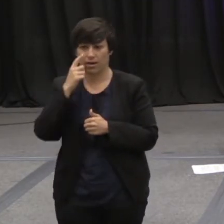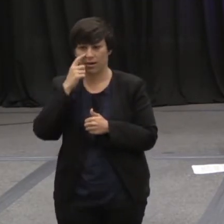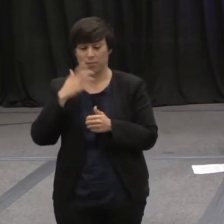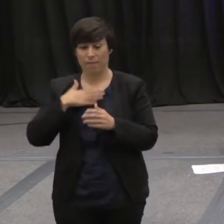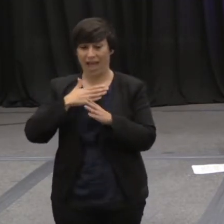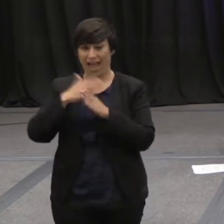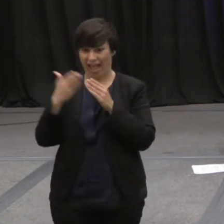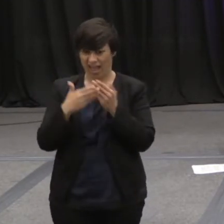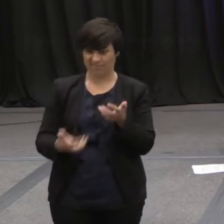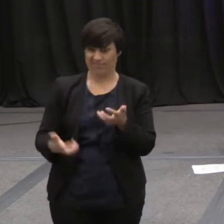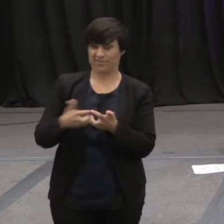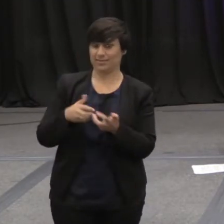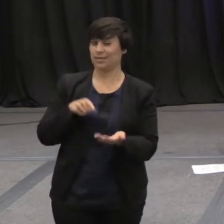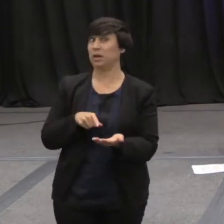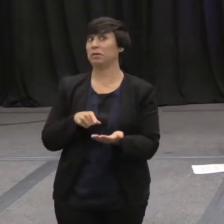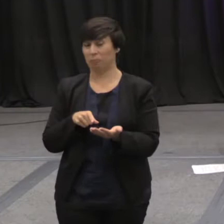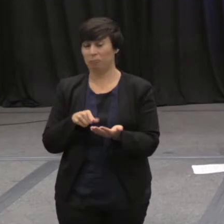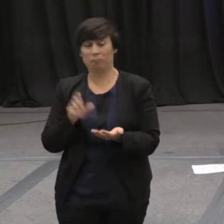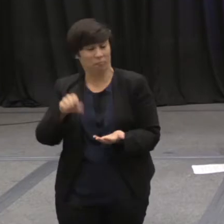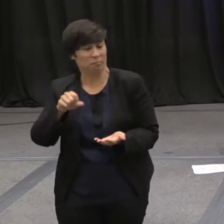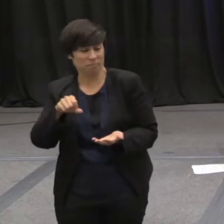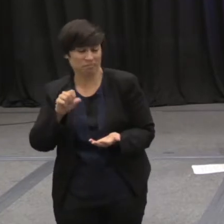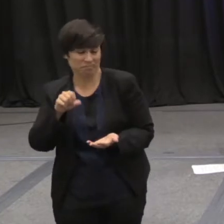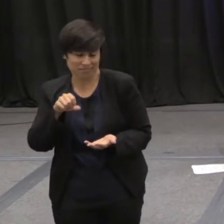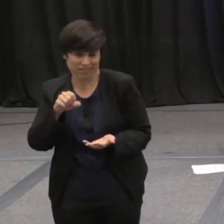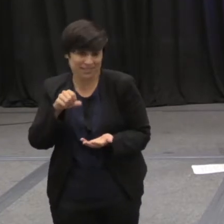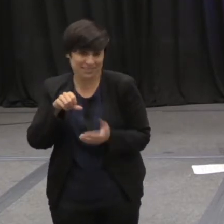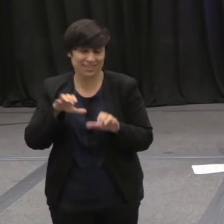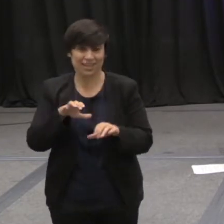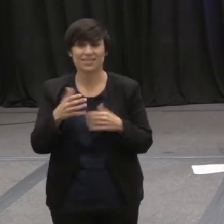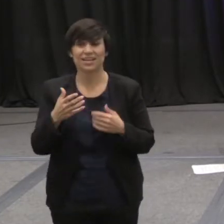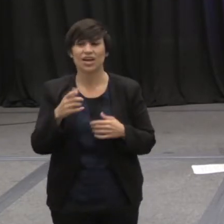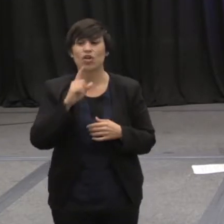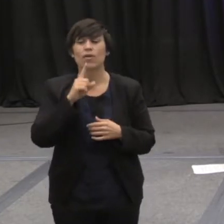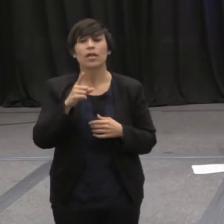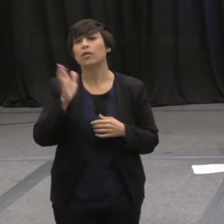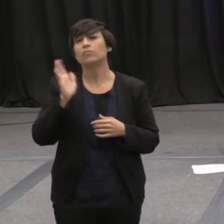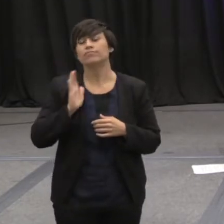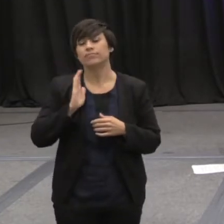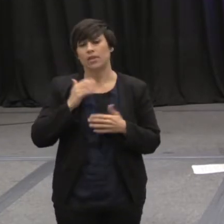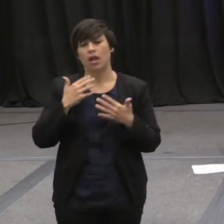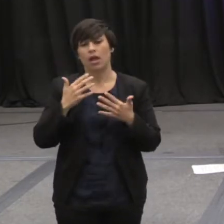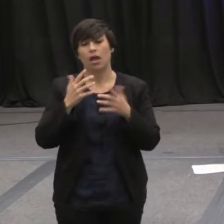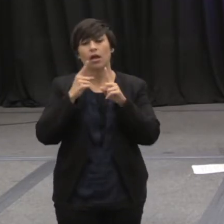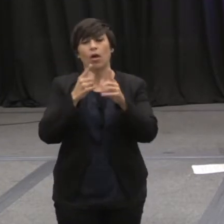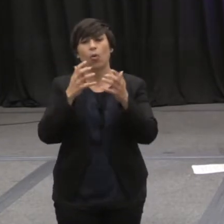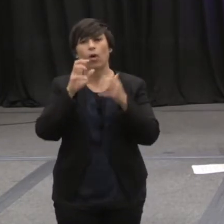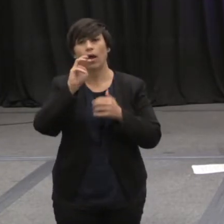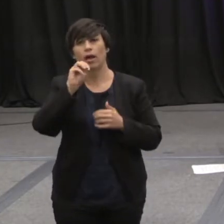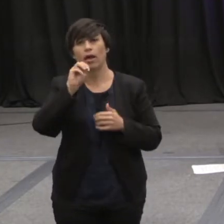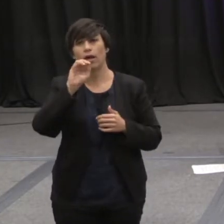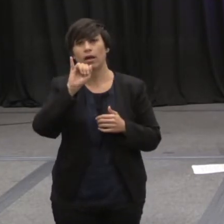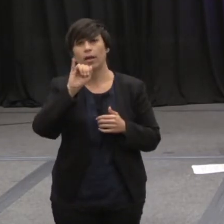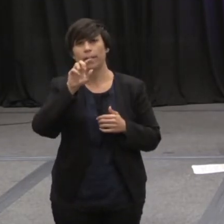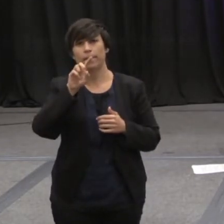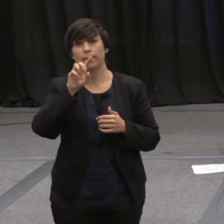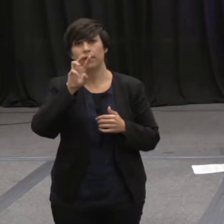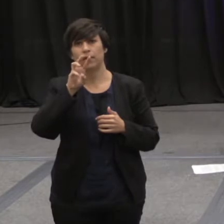I'm also a nurse. I'm a nurse by training. I was going to be a midwife. And what really got me to this, anyone here ever had a